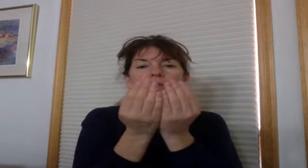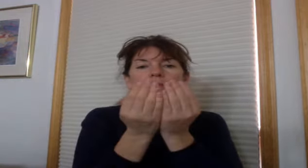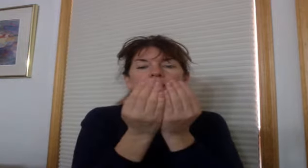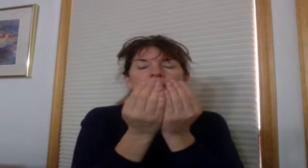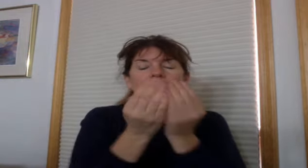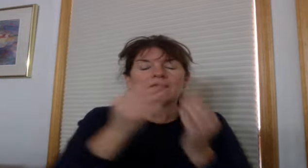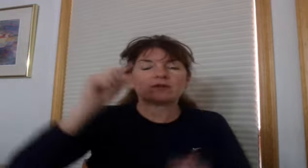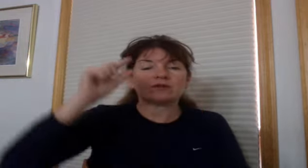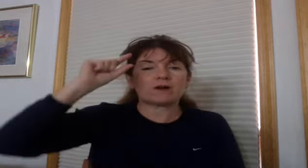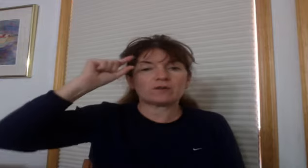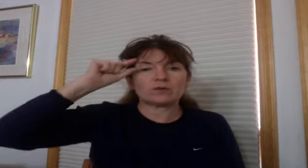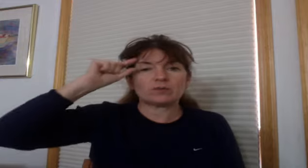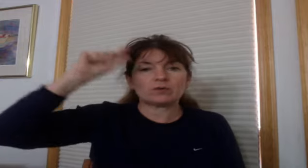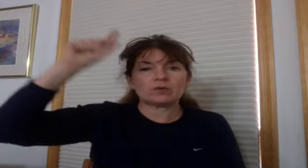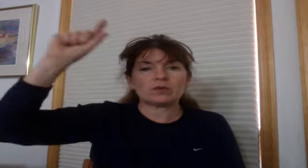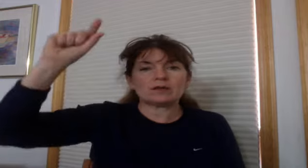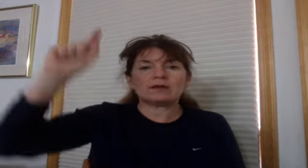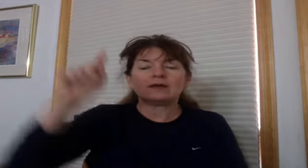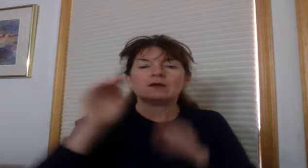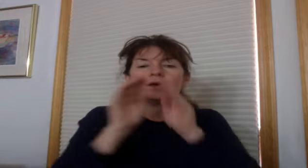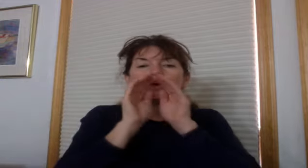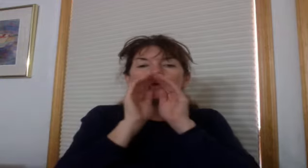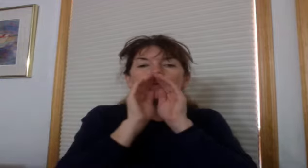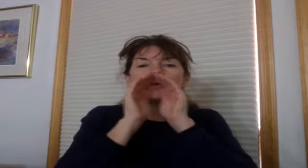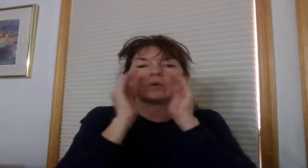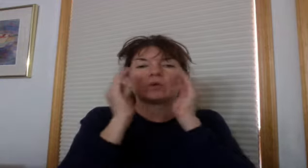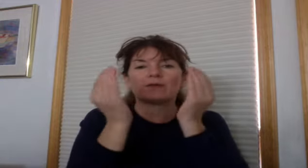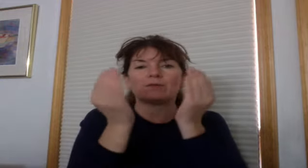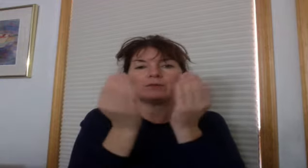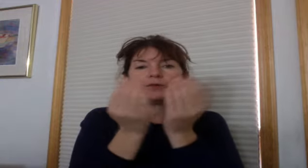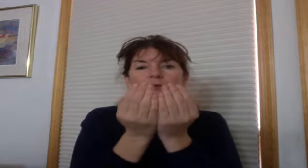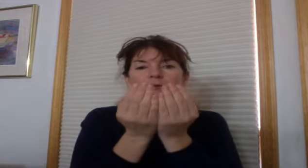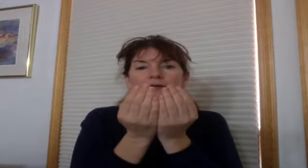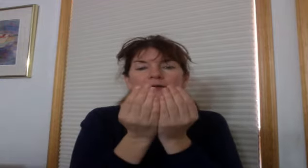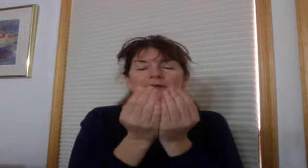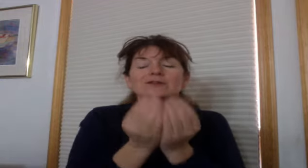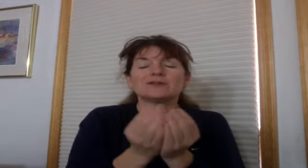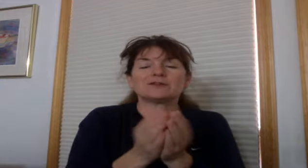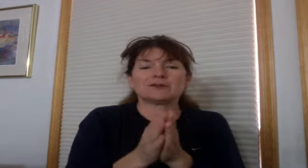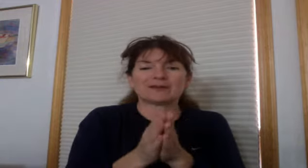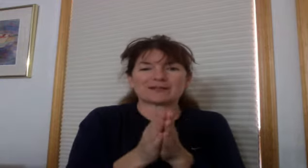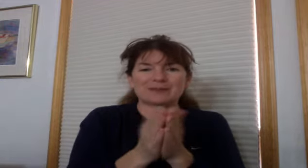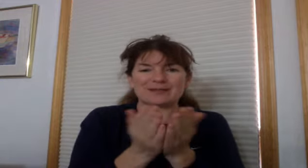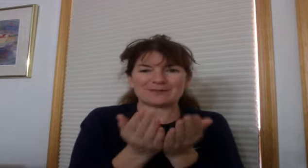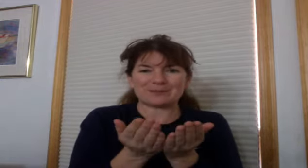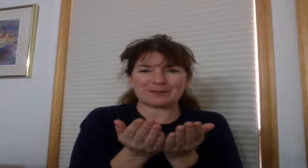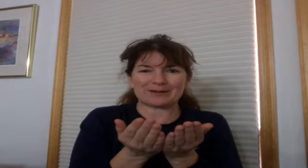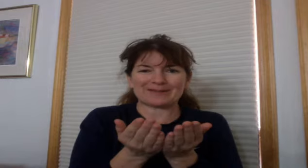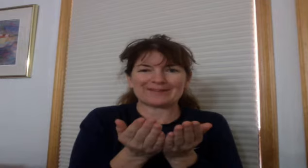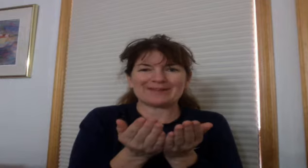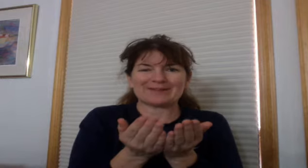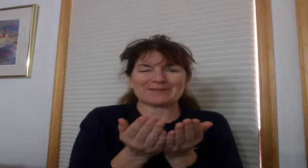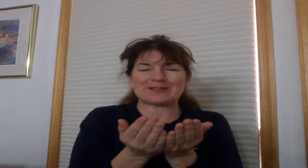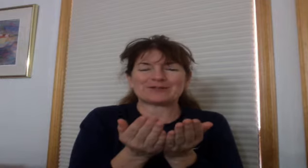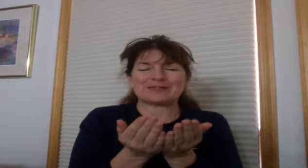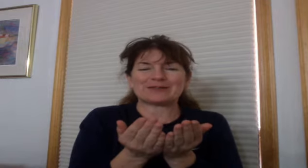And you can follow the moon and the balloon to the very last page of the book. So that's fun to look